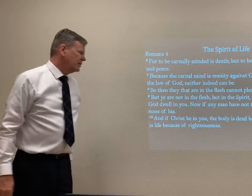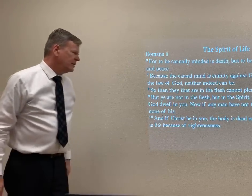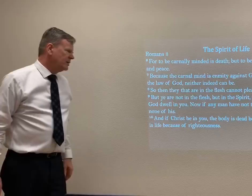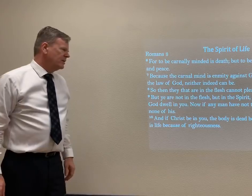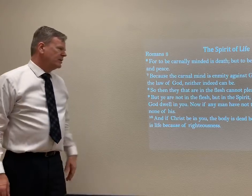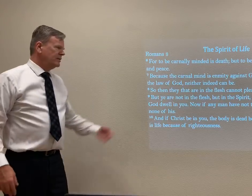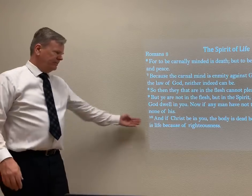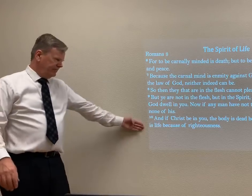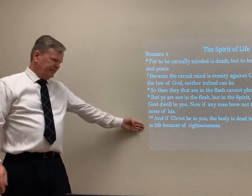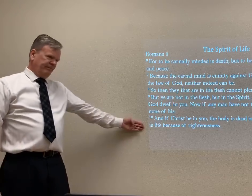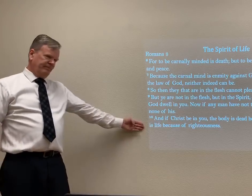And then verse 10.